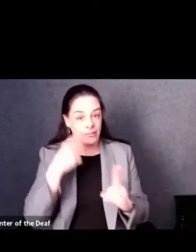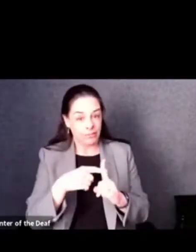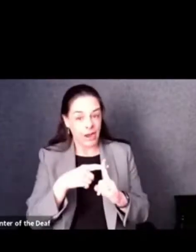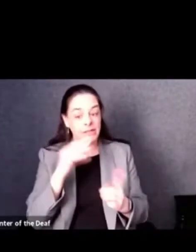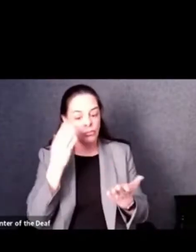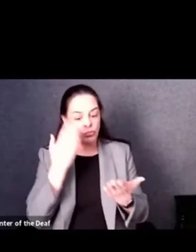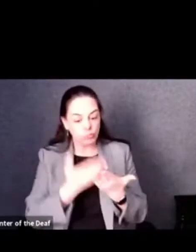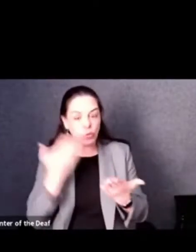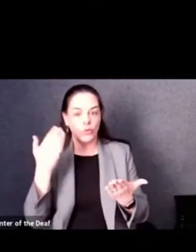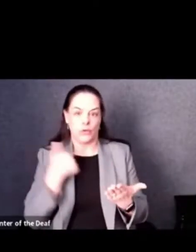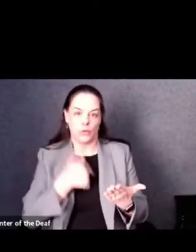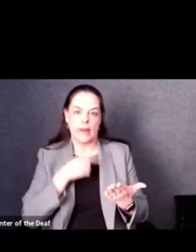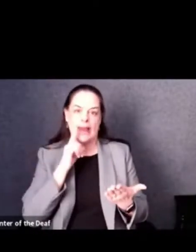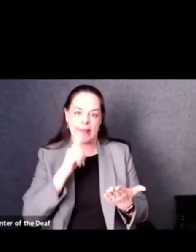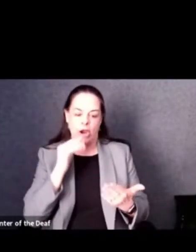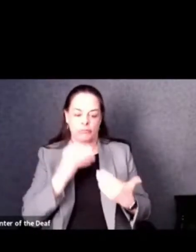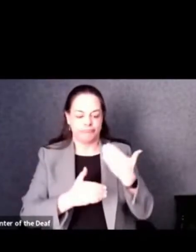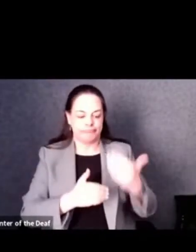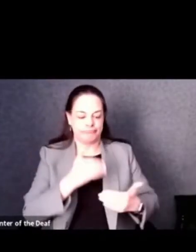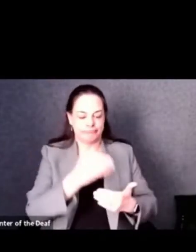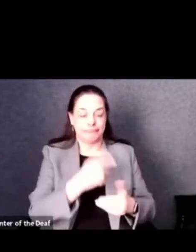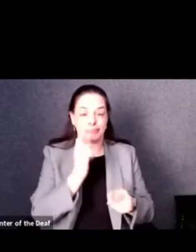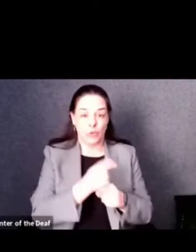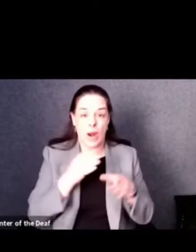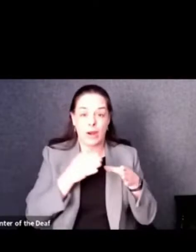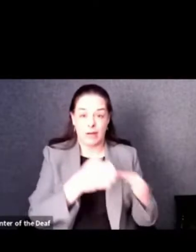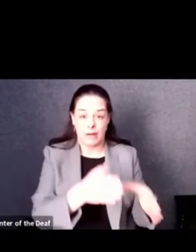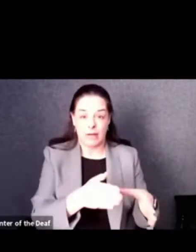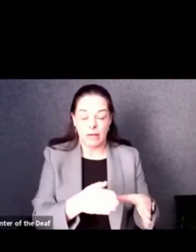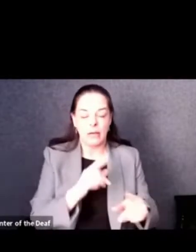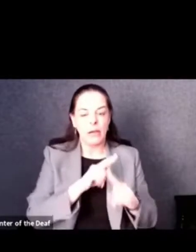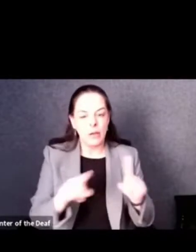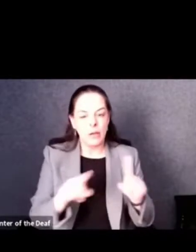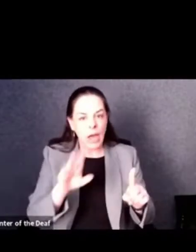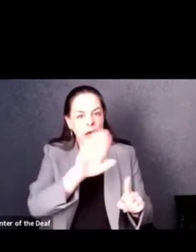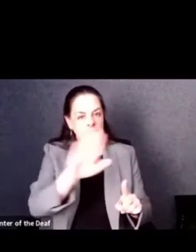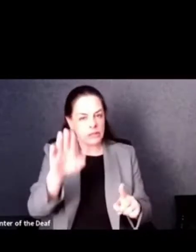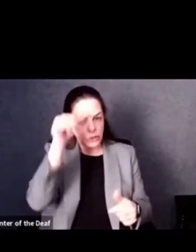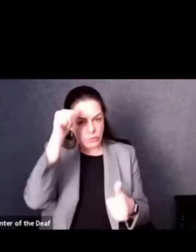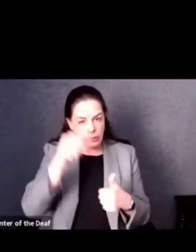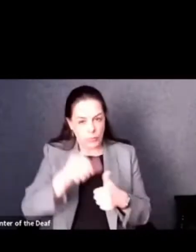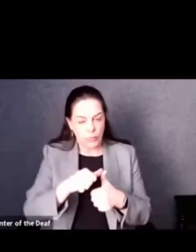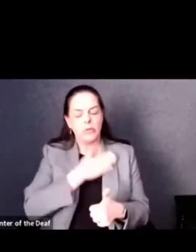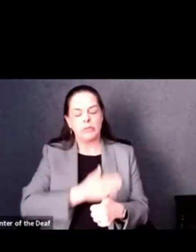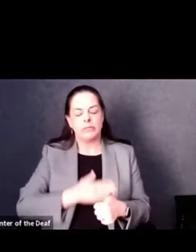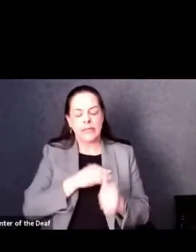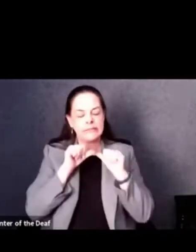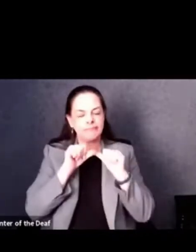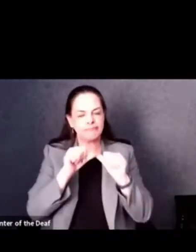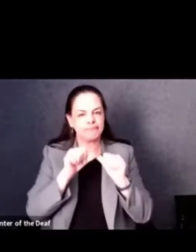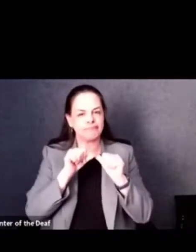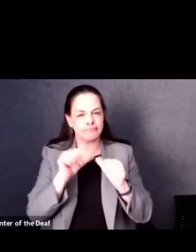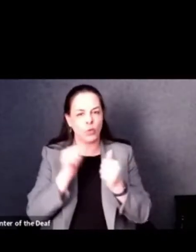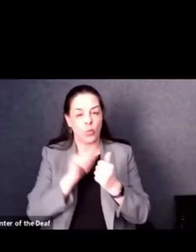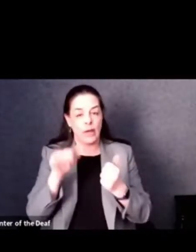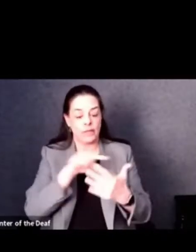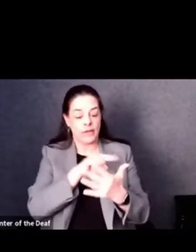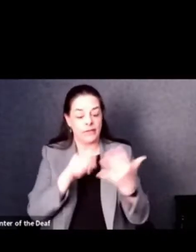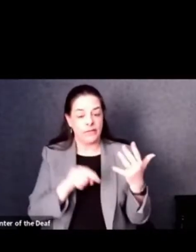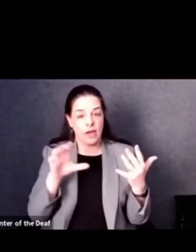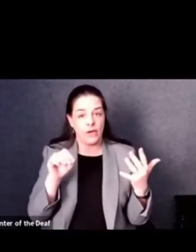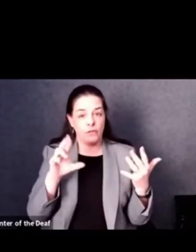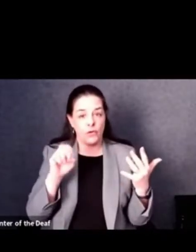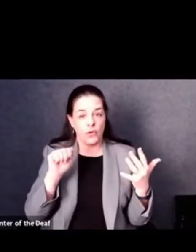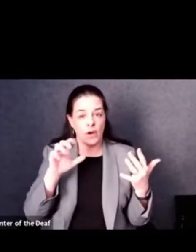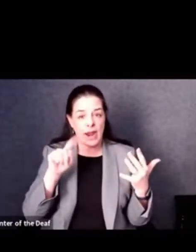are moving in the right direction. That said, we want to remind everyone to please keep up the 5 core actions so we can